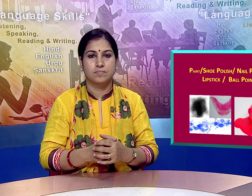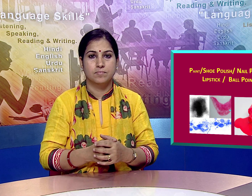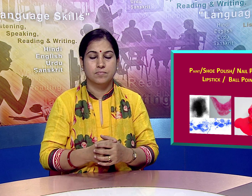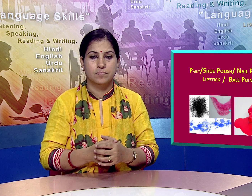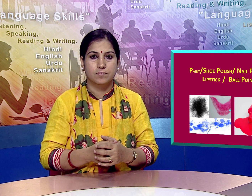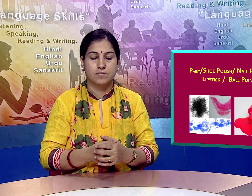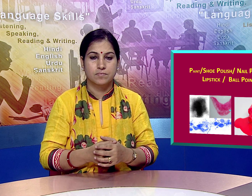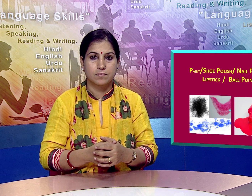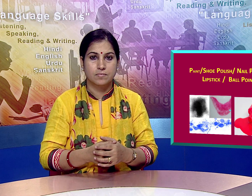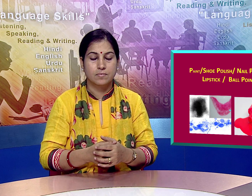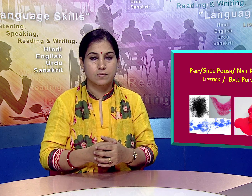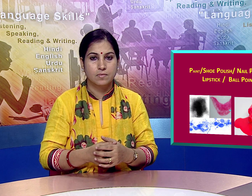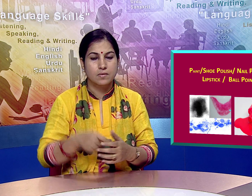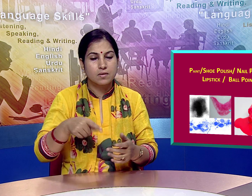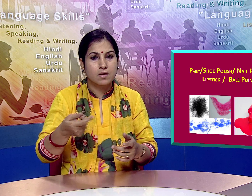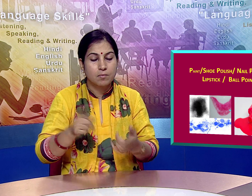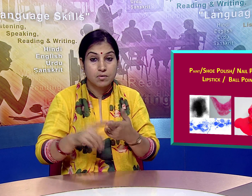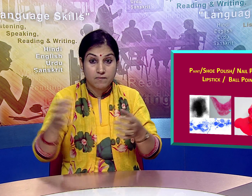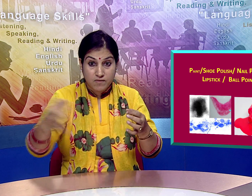in case of fresh cotton clothes,